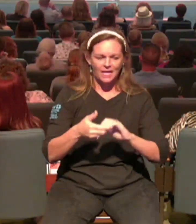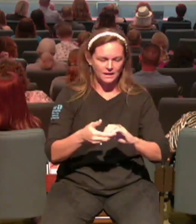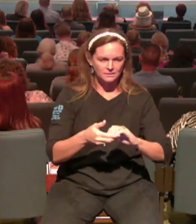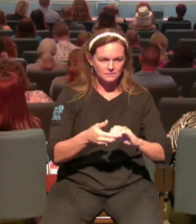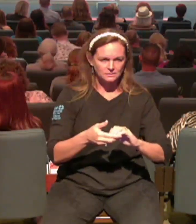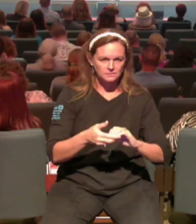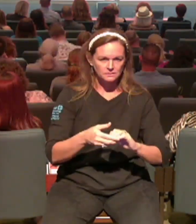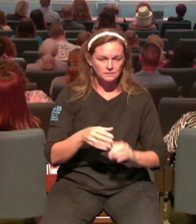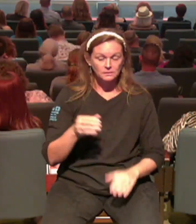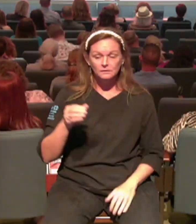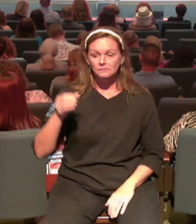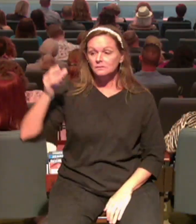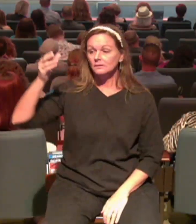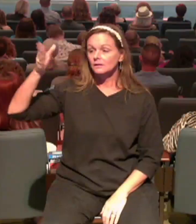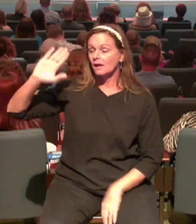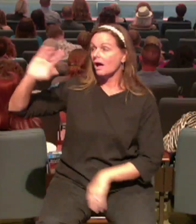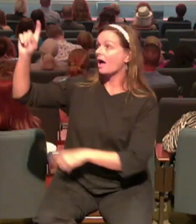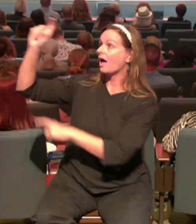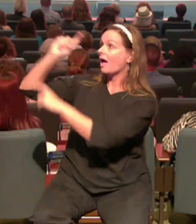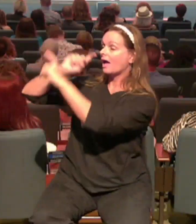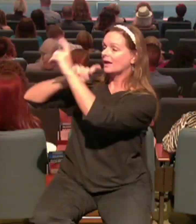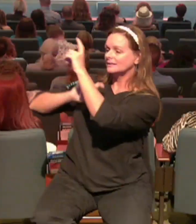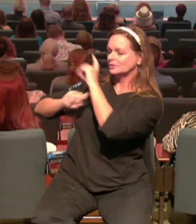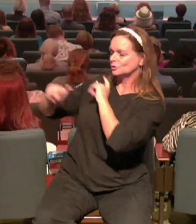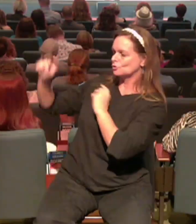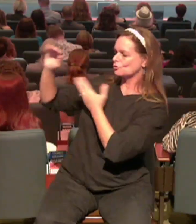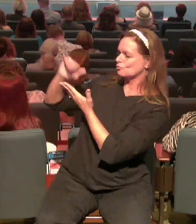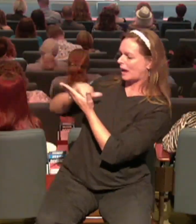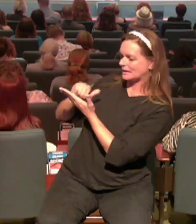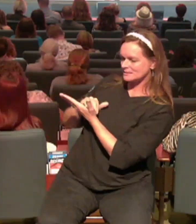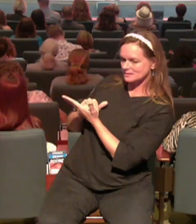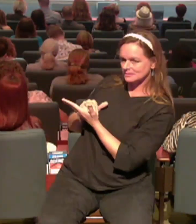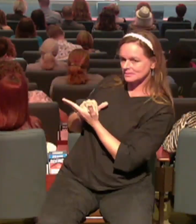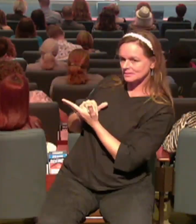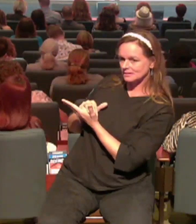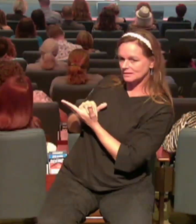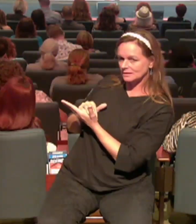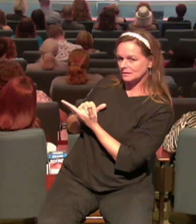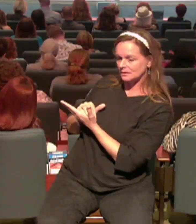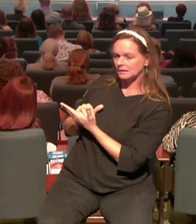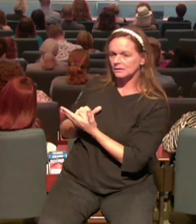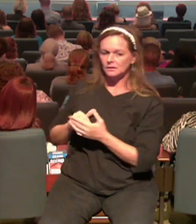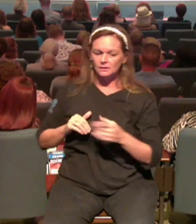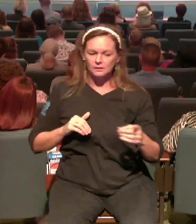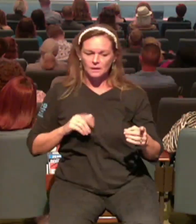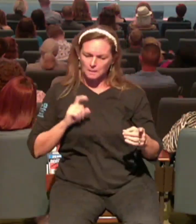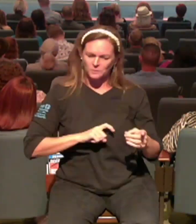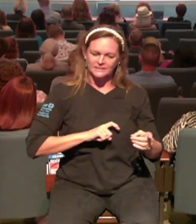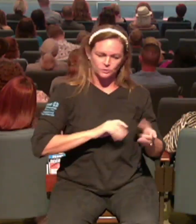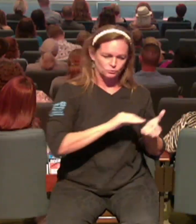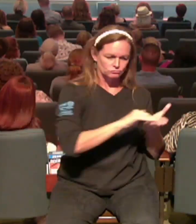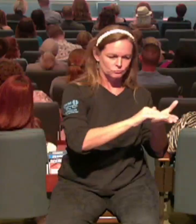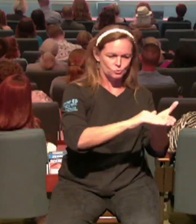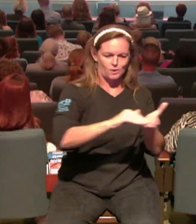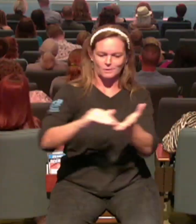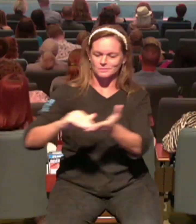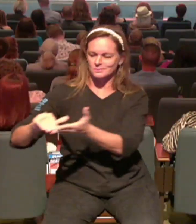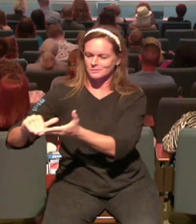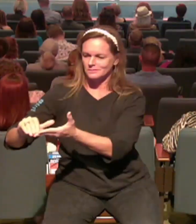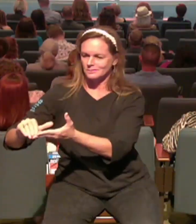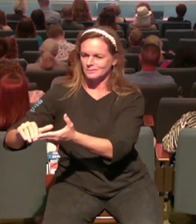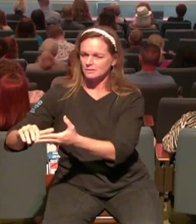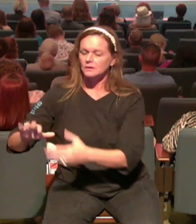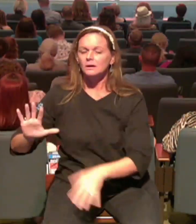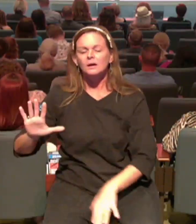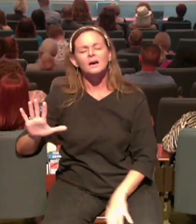If you can't get over an offense of what somebody did to you, and I know that there are some serious things that people